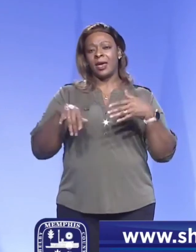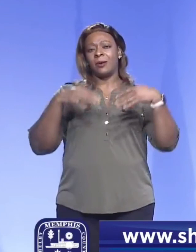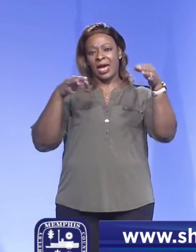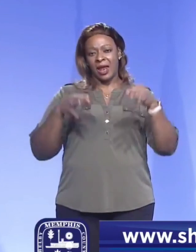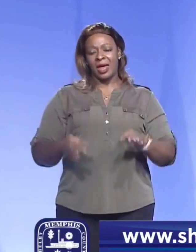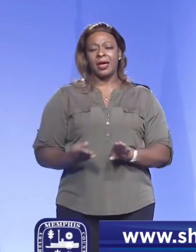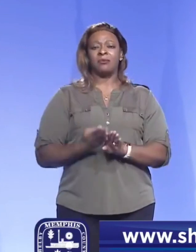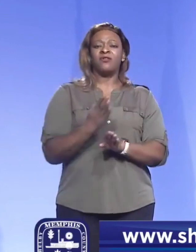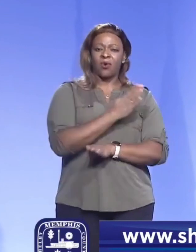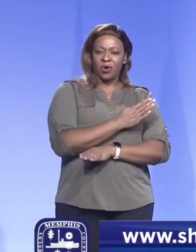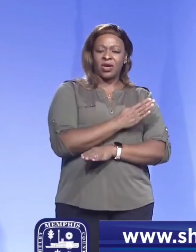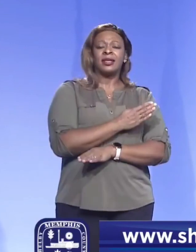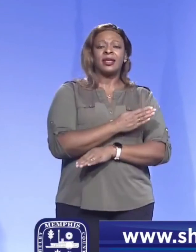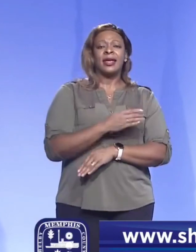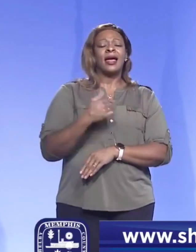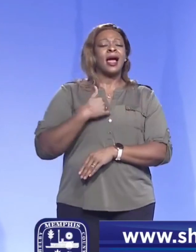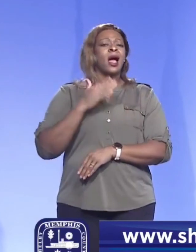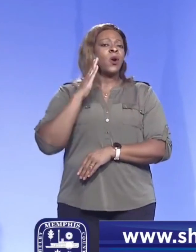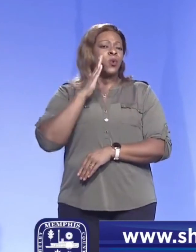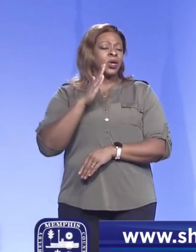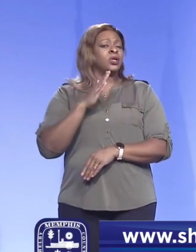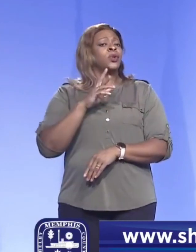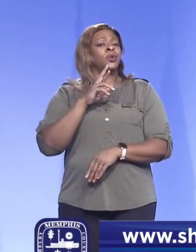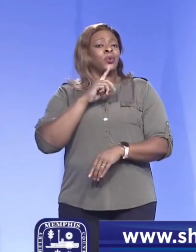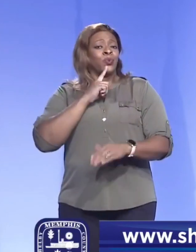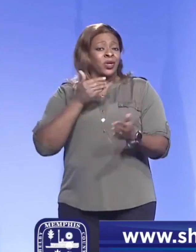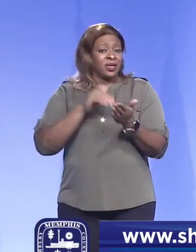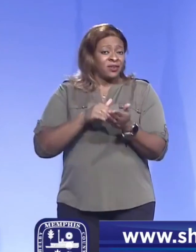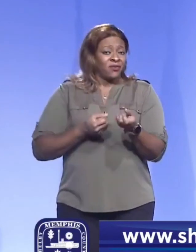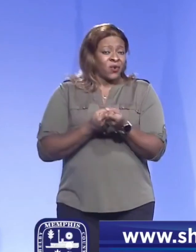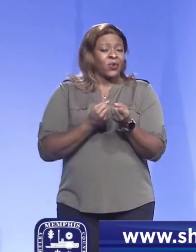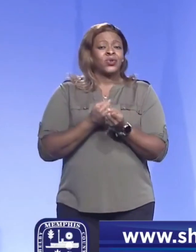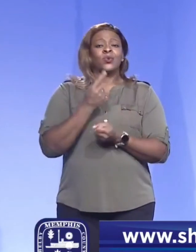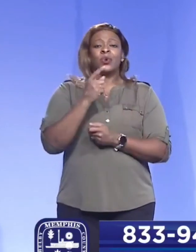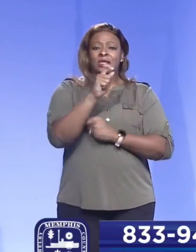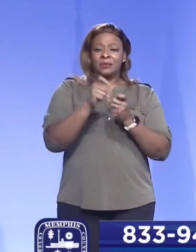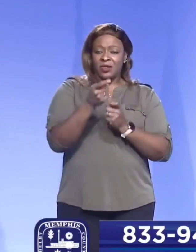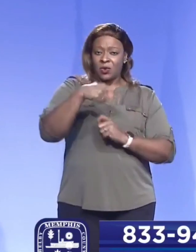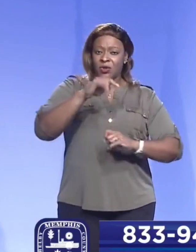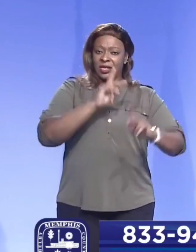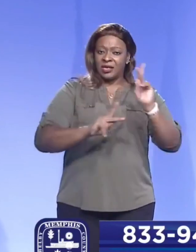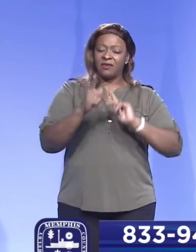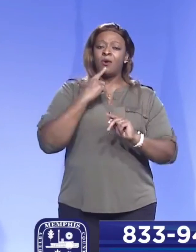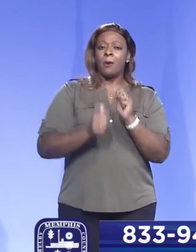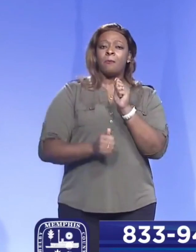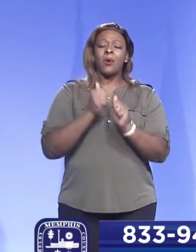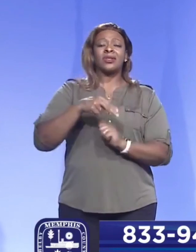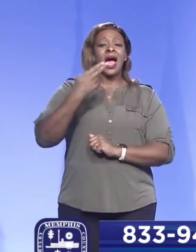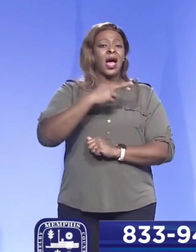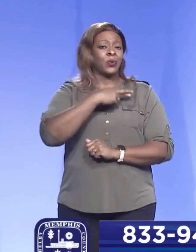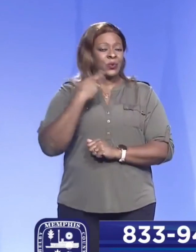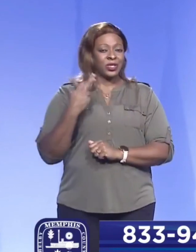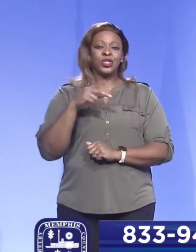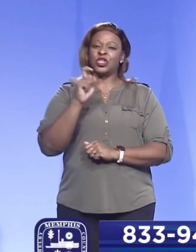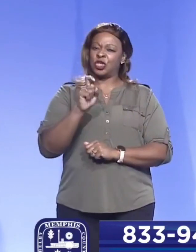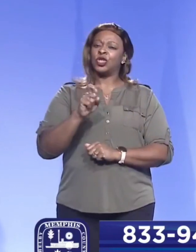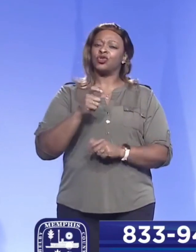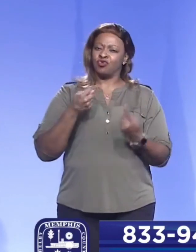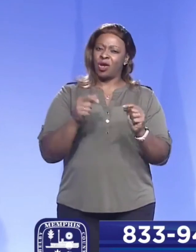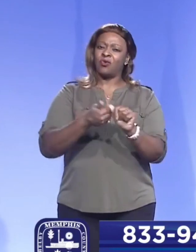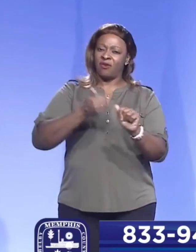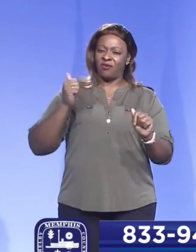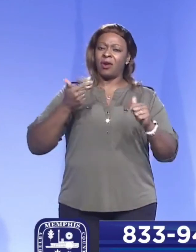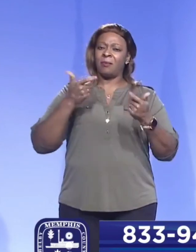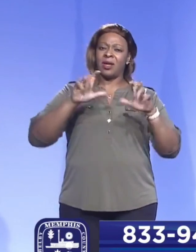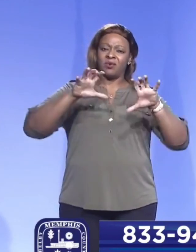outlined previously. And I would reinforce the specific one of those individuals who are most at risk really should avoid